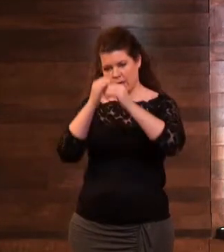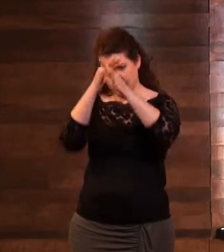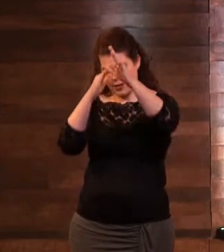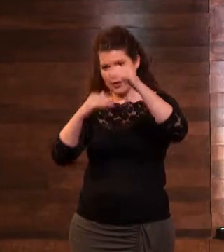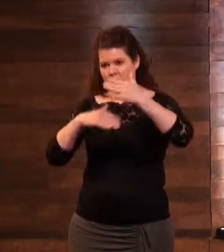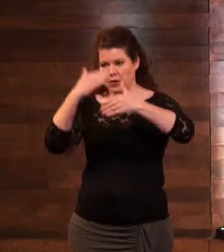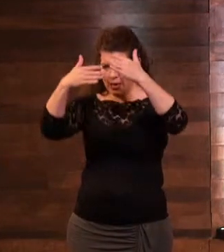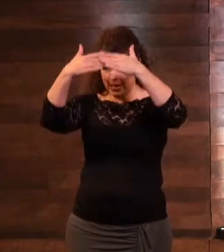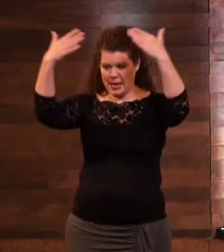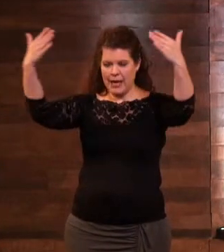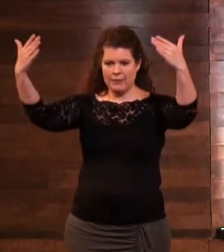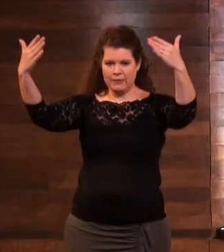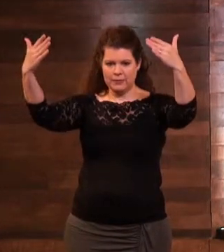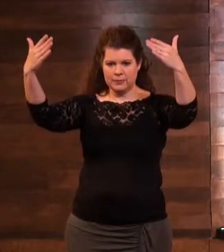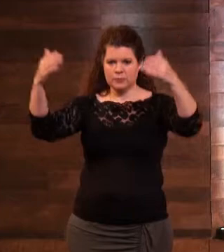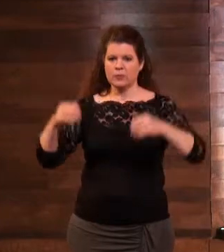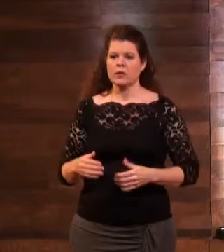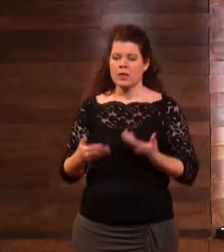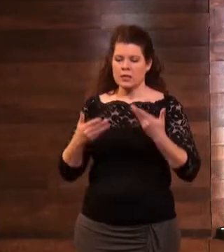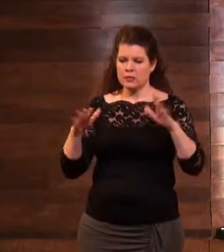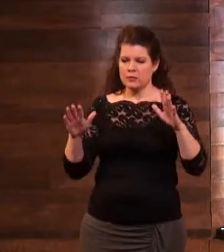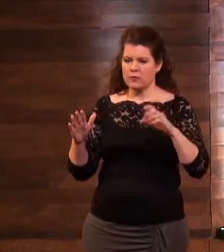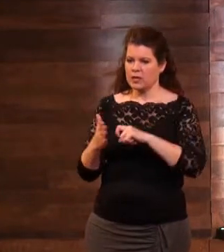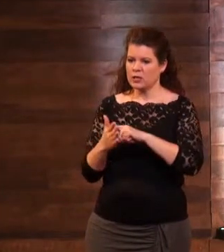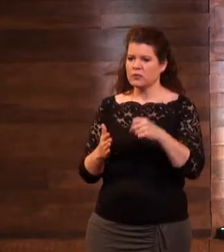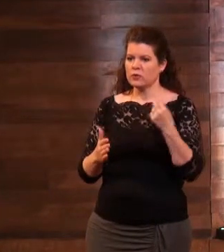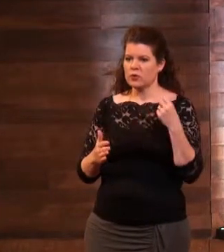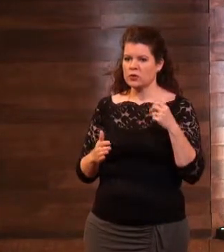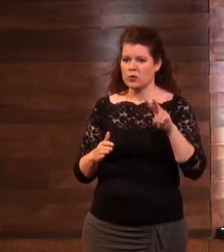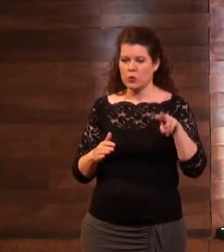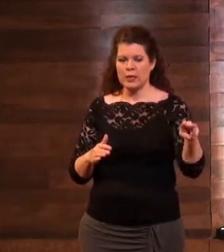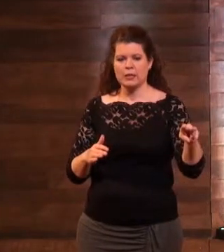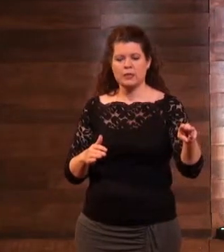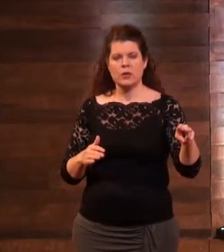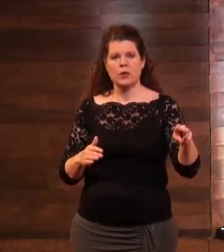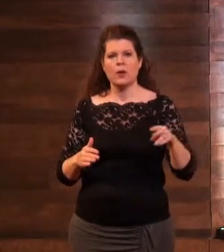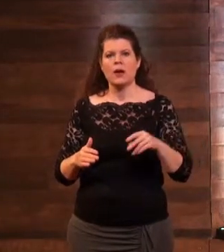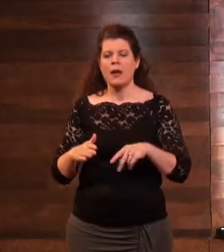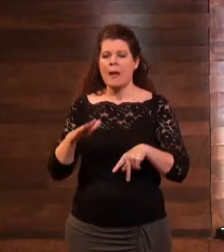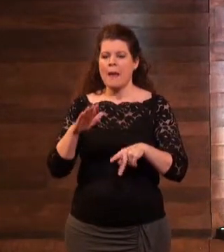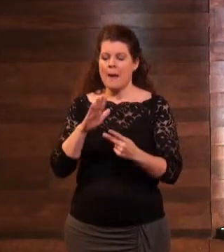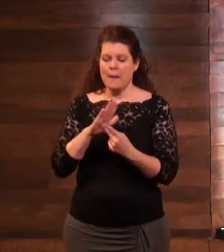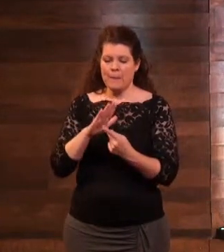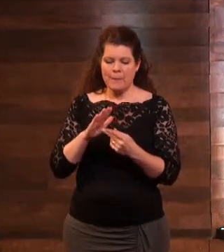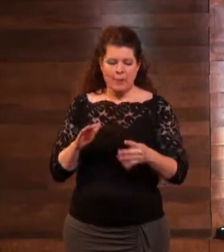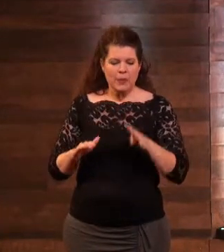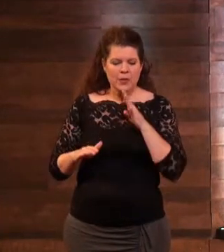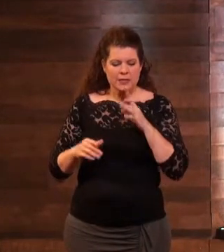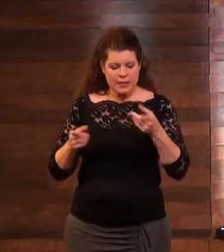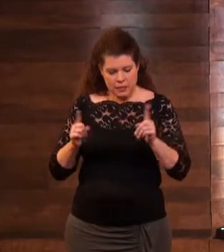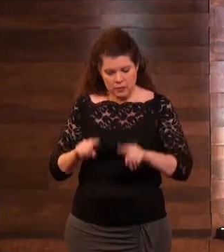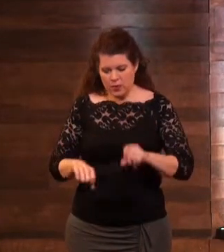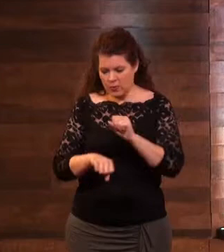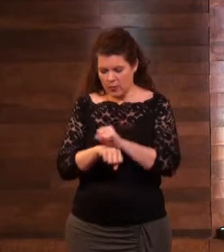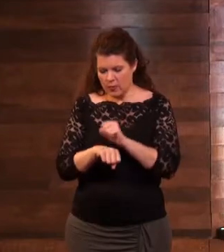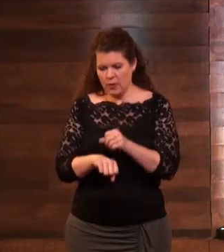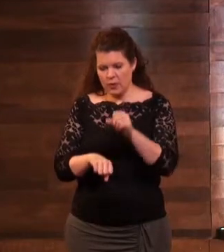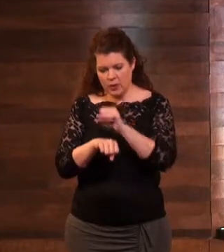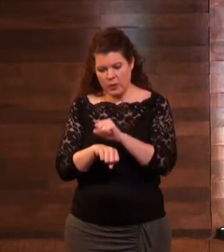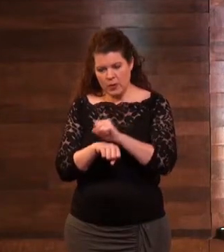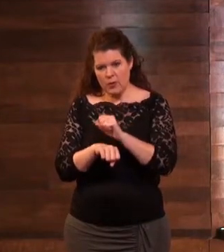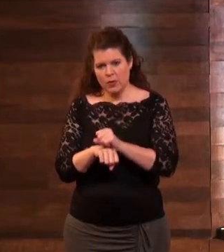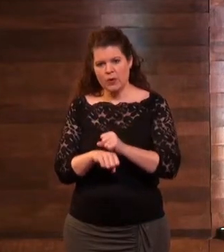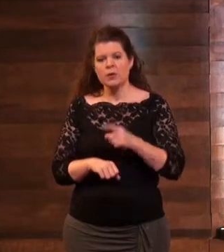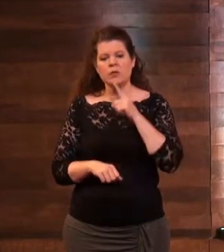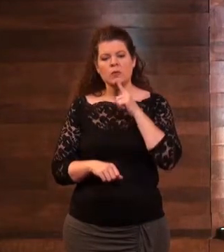So let's finish out verse 22. Paul says that when we work, we should work with sincerity of heart, fearing the Lord. So